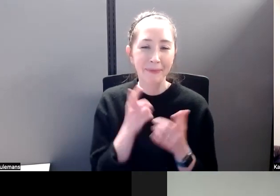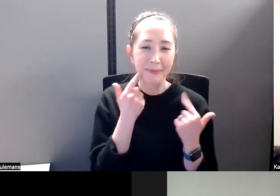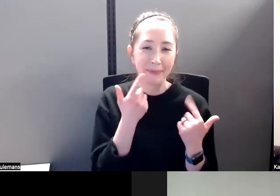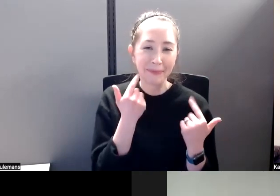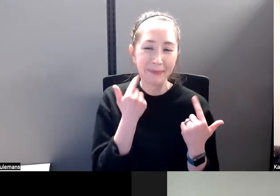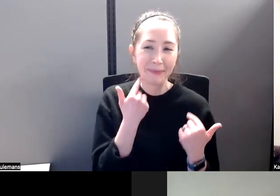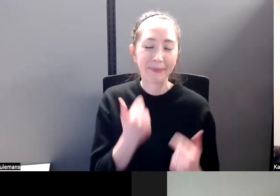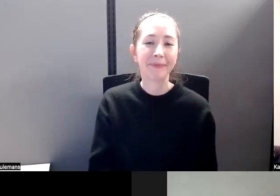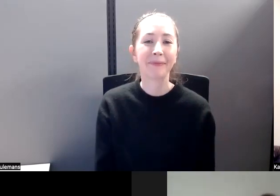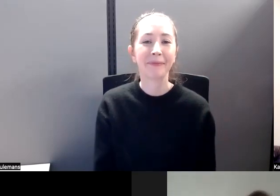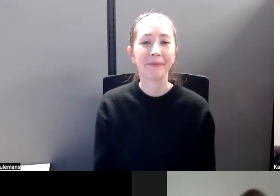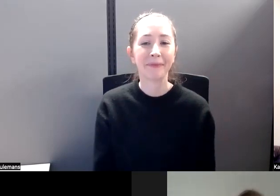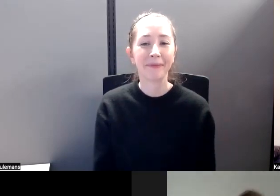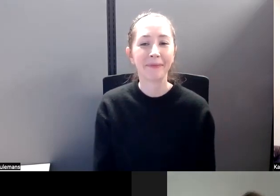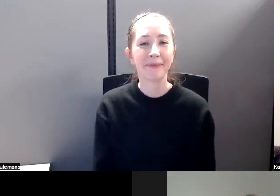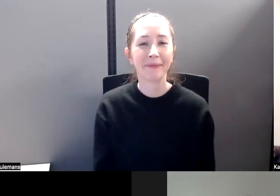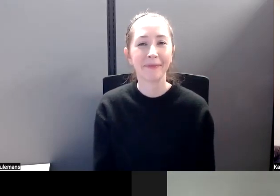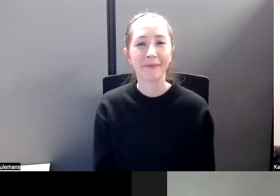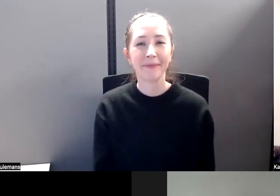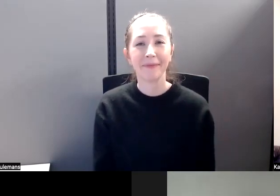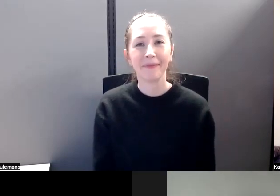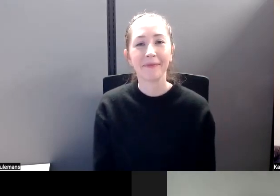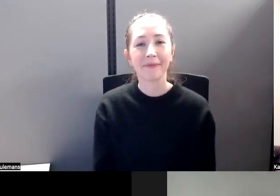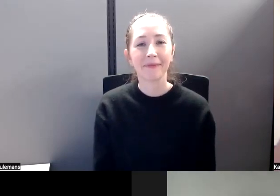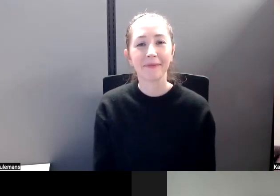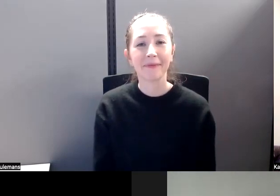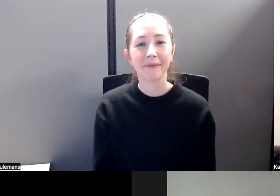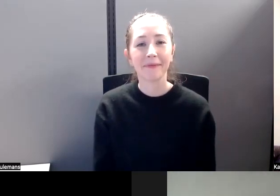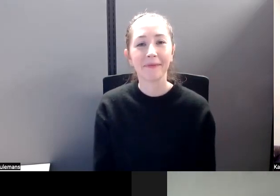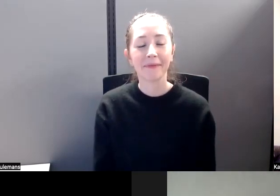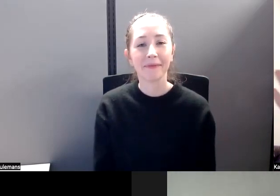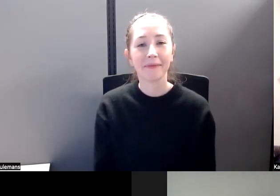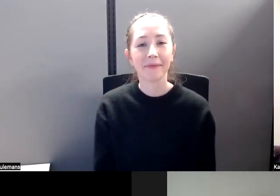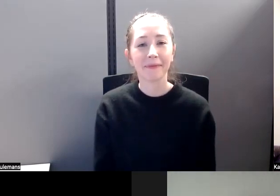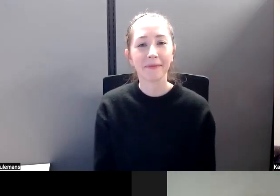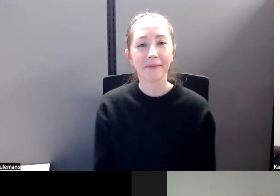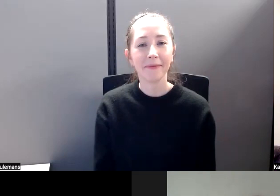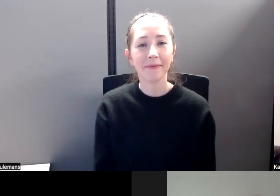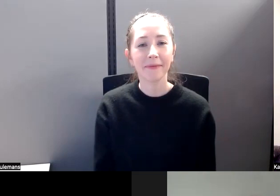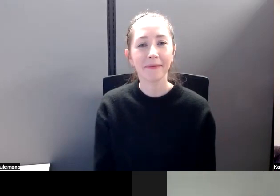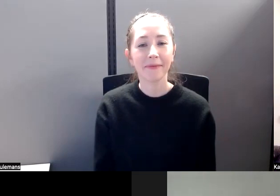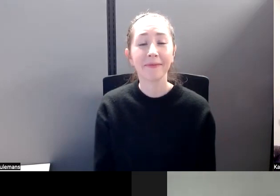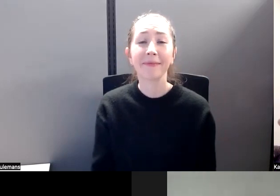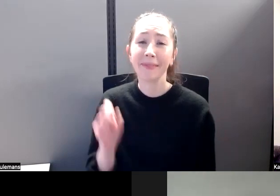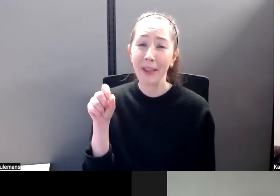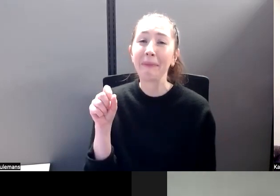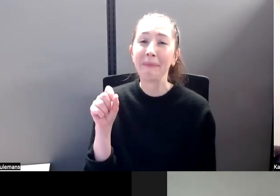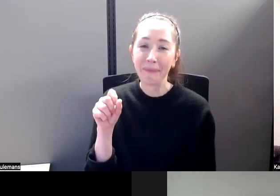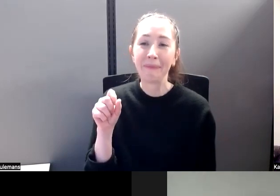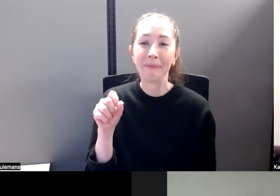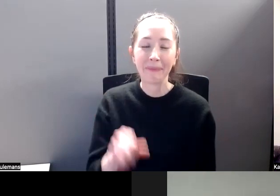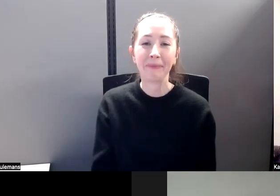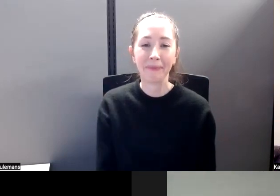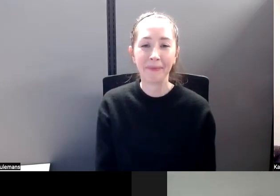my favorite. She's so quirky. She's so like a librarian. And I